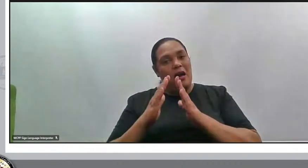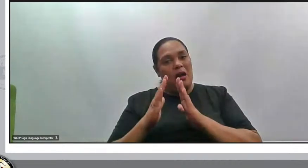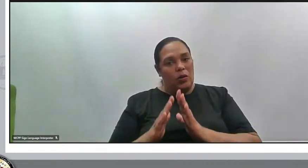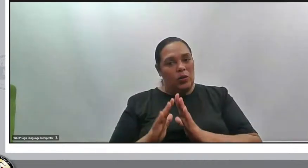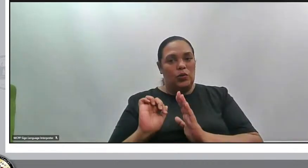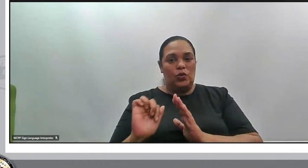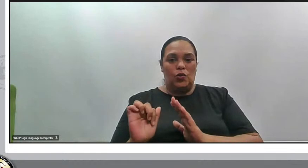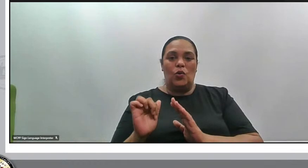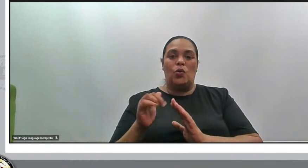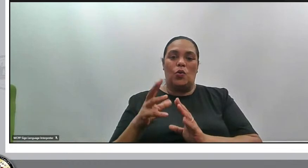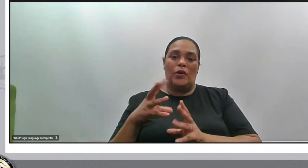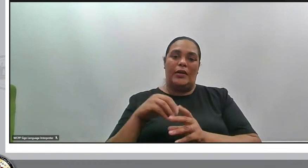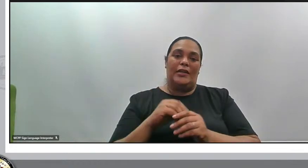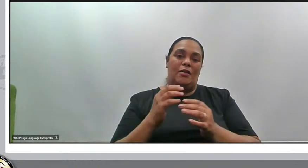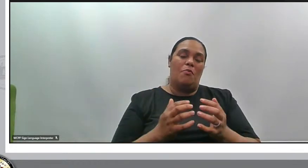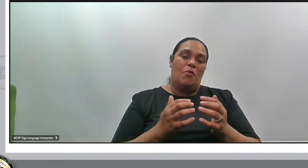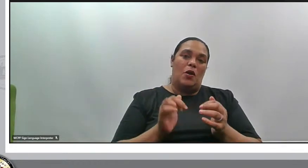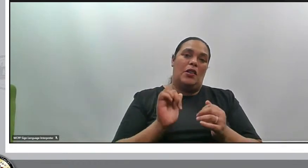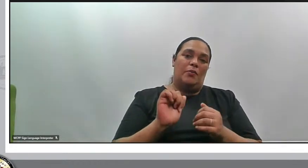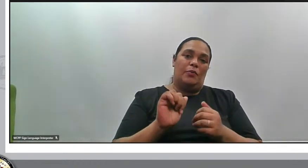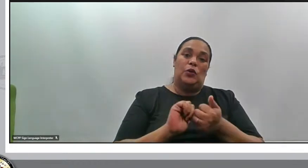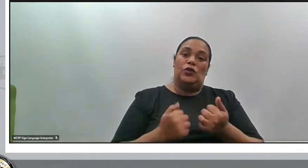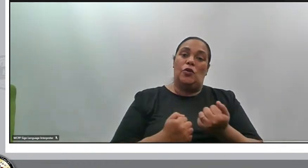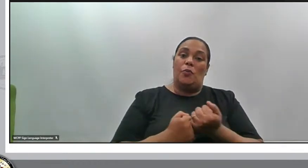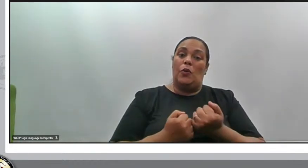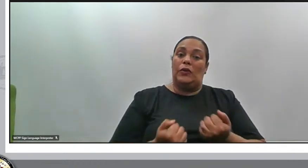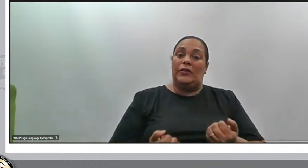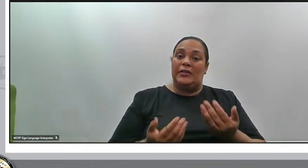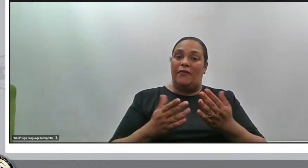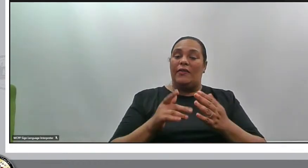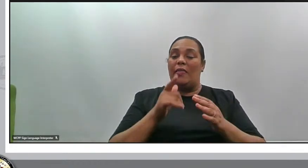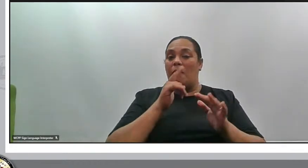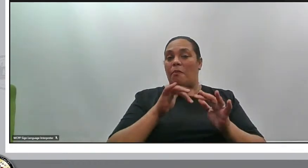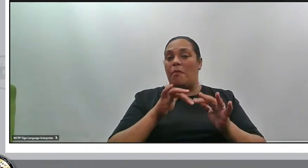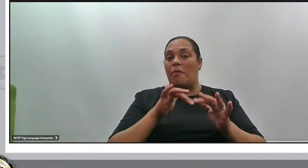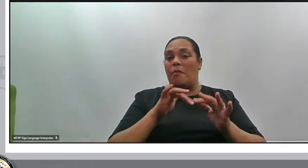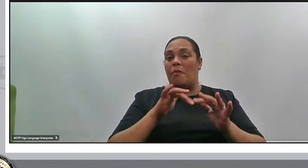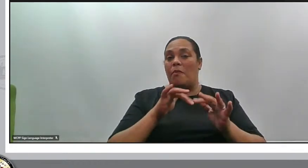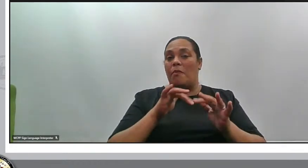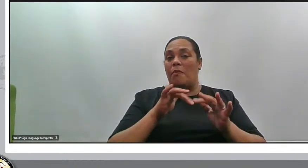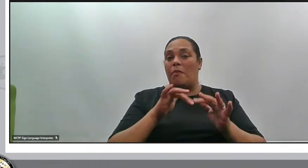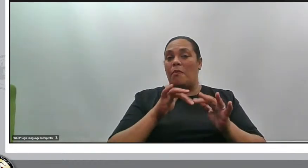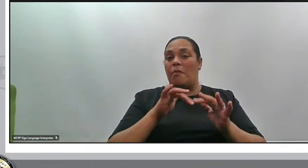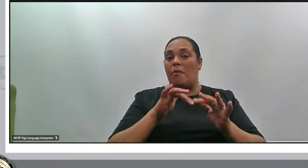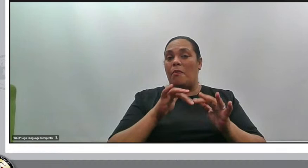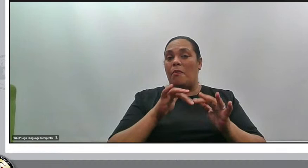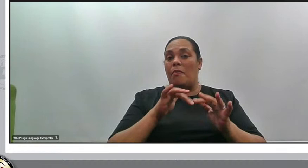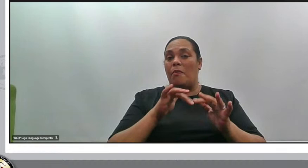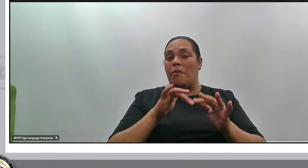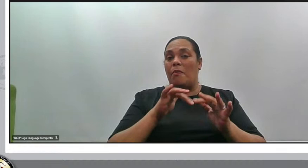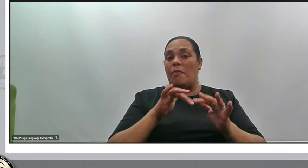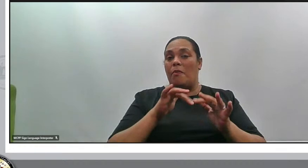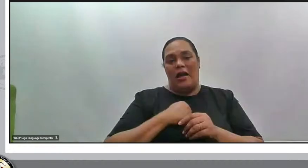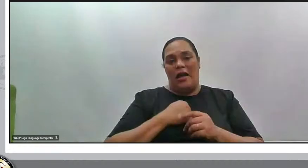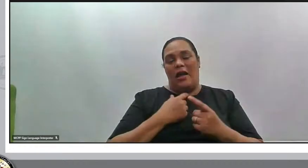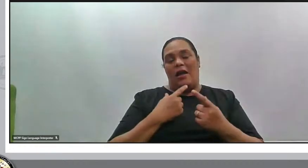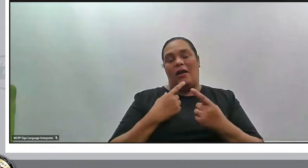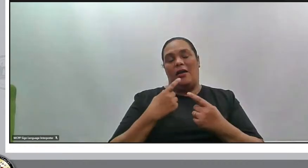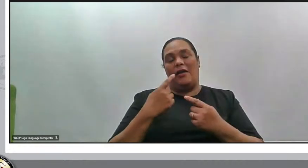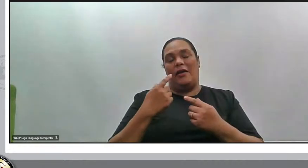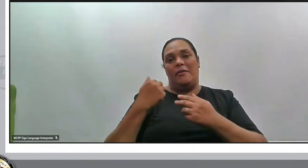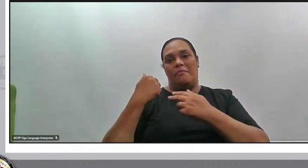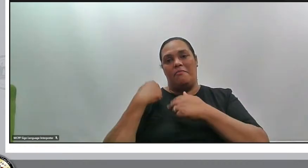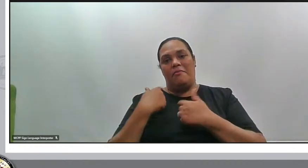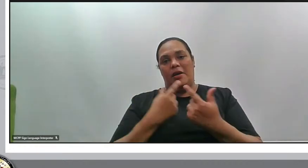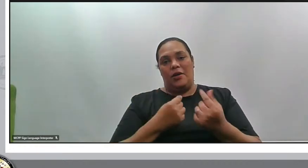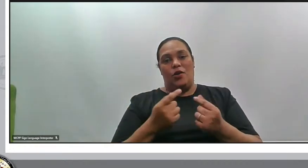falls within Parliamentary Support Services, the public involvement bit falls in our ambit. As I said earlier, we have a